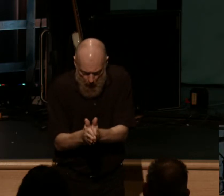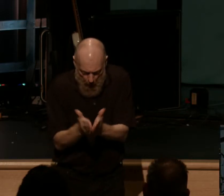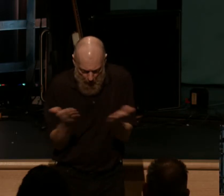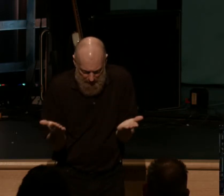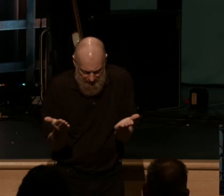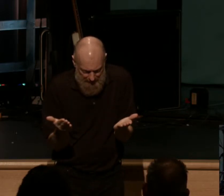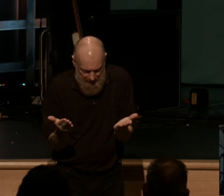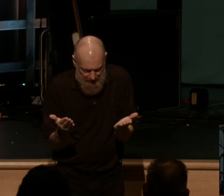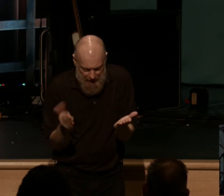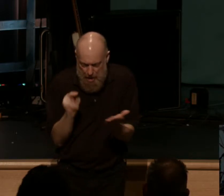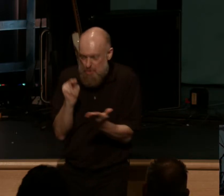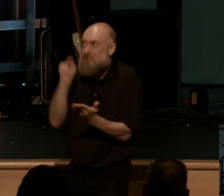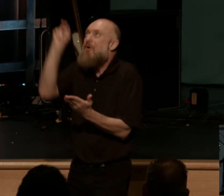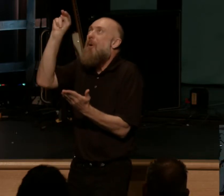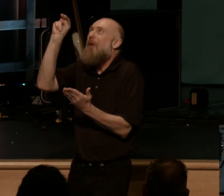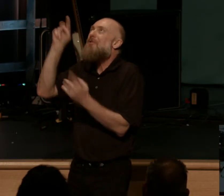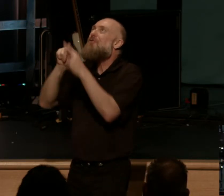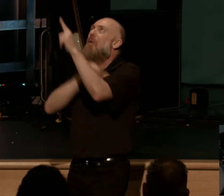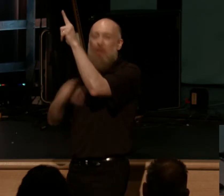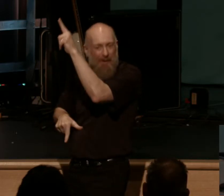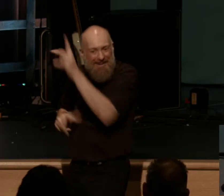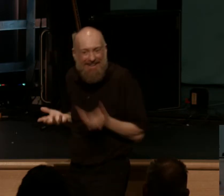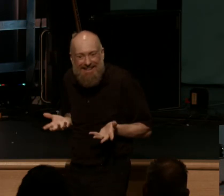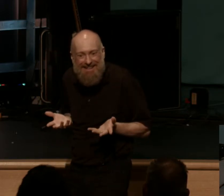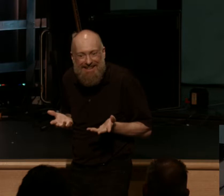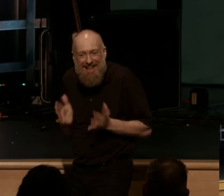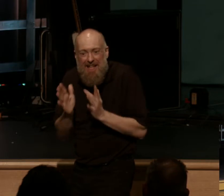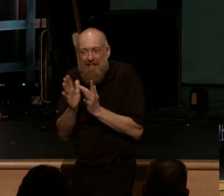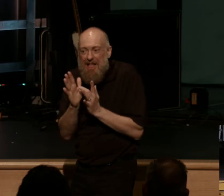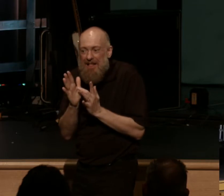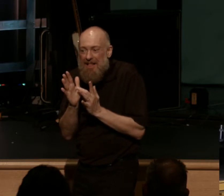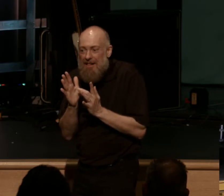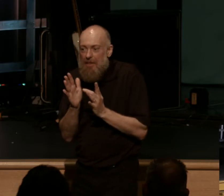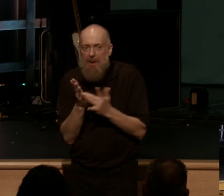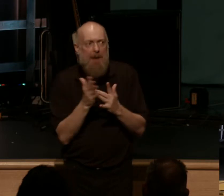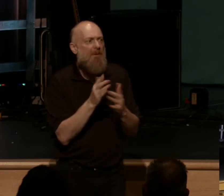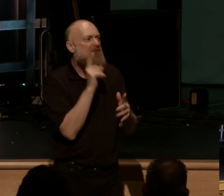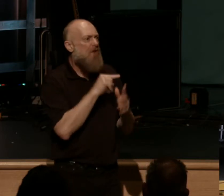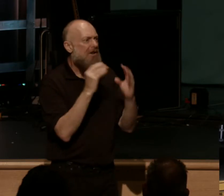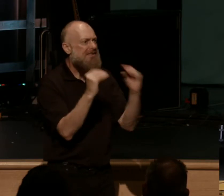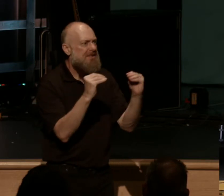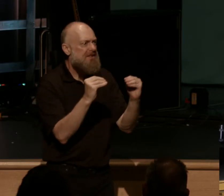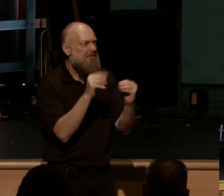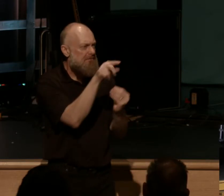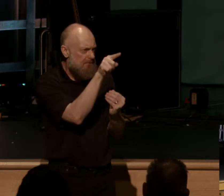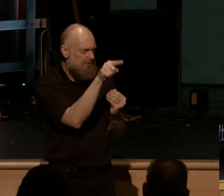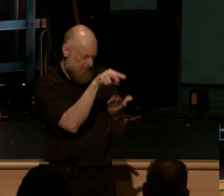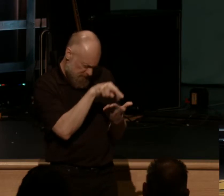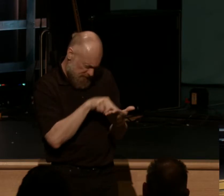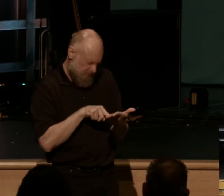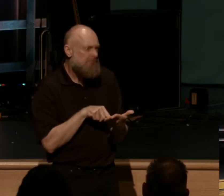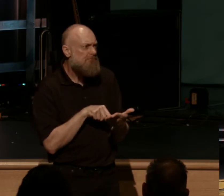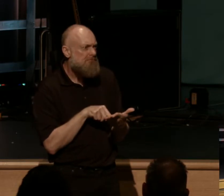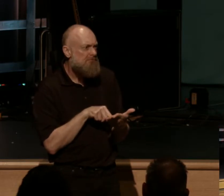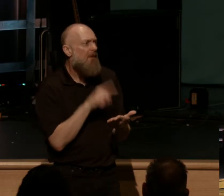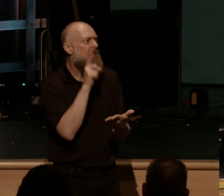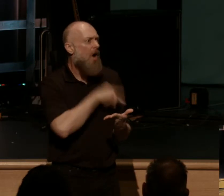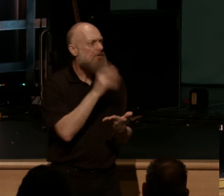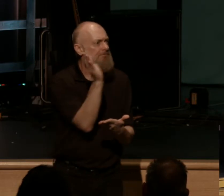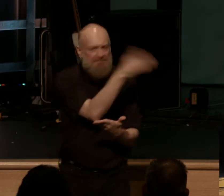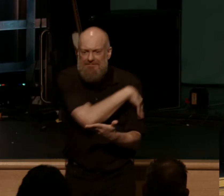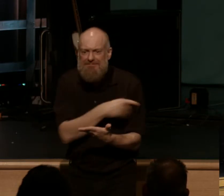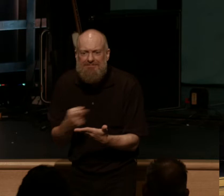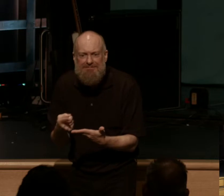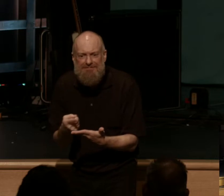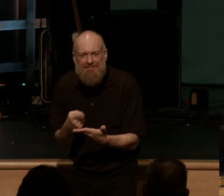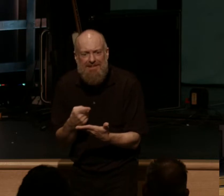north towards the Lord. The Bible is what steers us away from false teaching. The Bible is what corrects false teaching. The Bible what